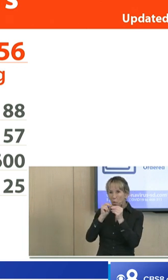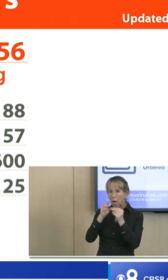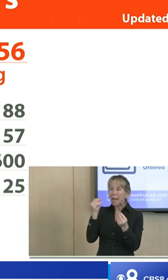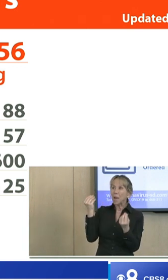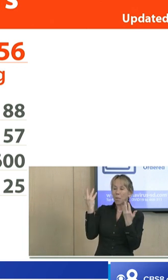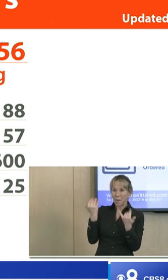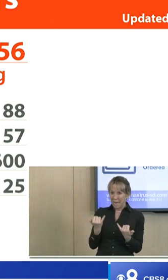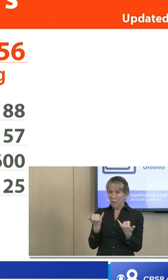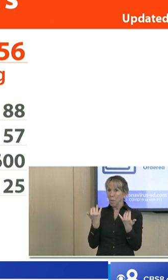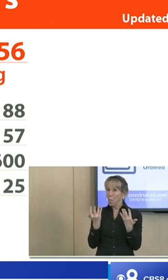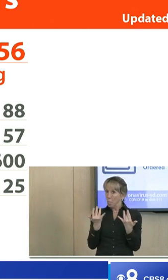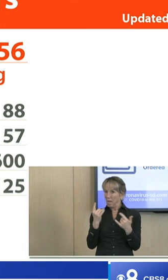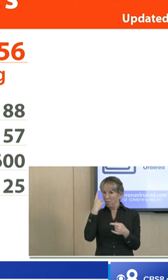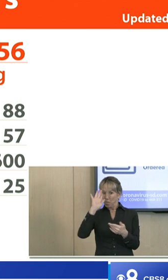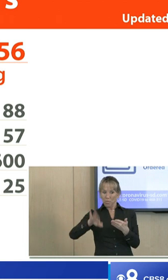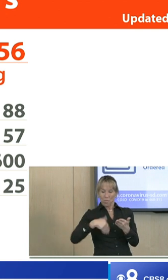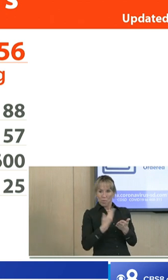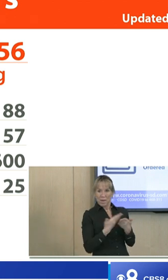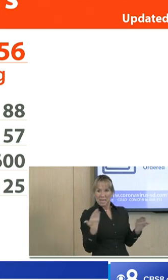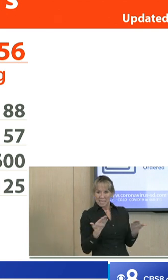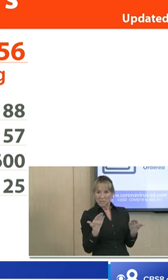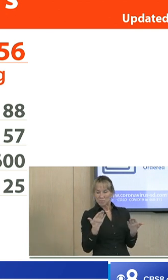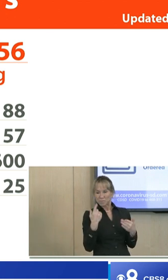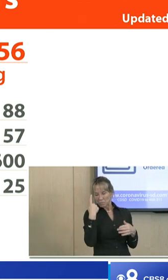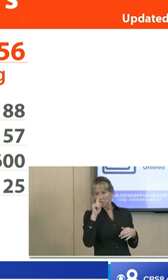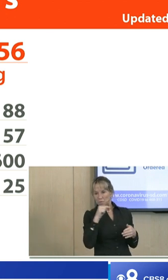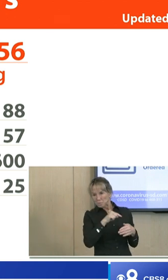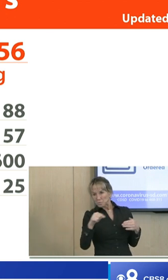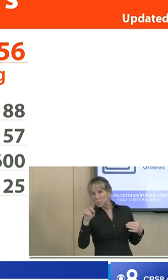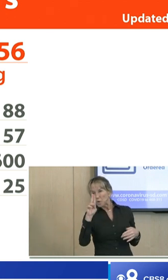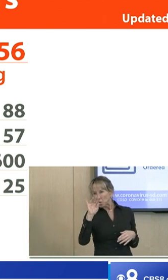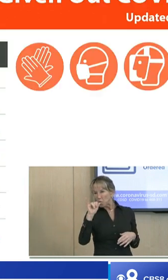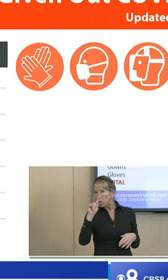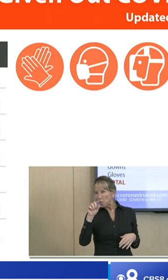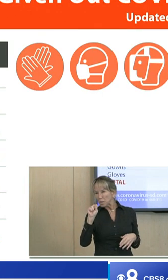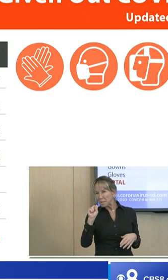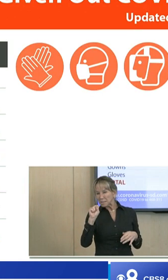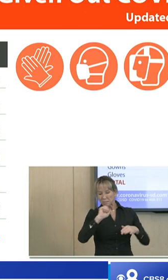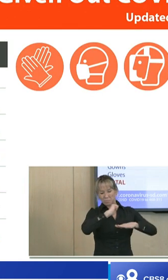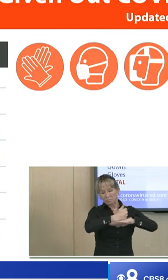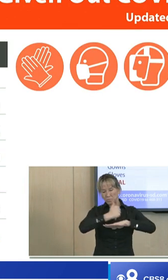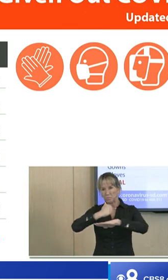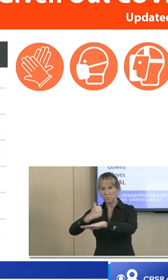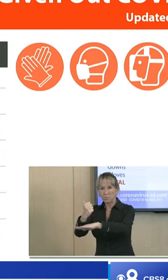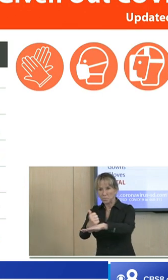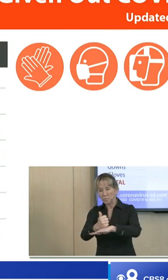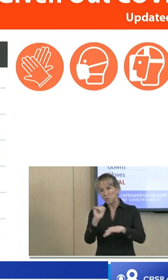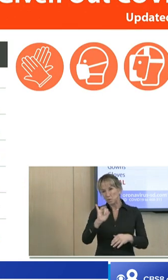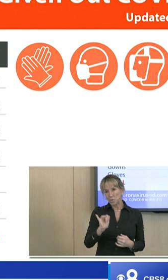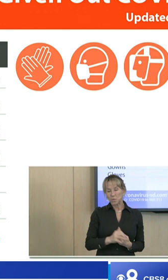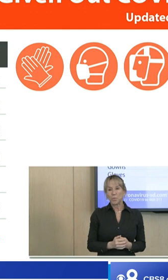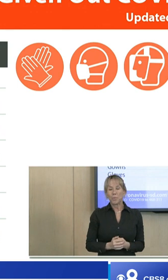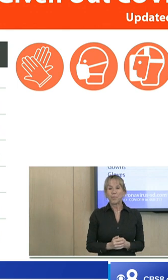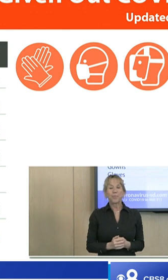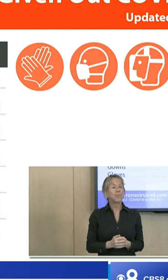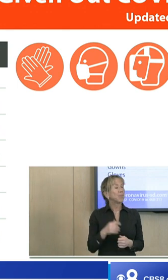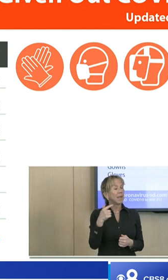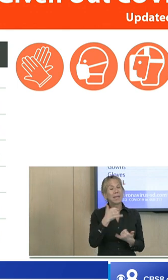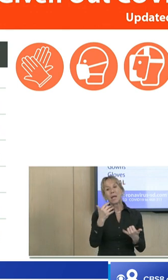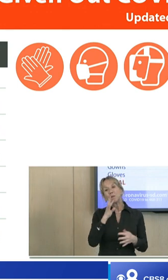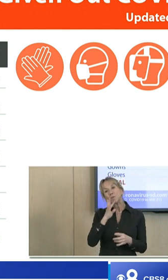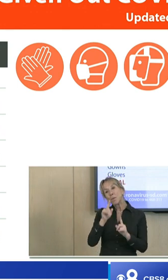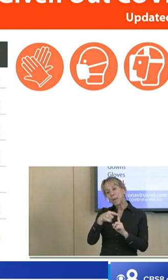purchased in the market. Final chart here relates to personal protective equipment. We had a